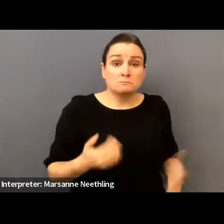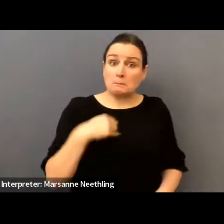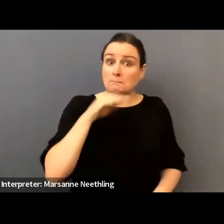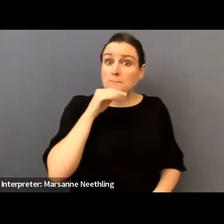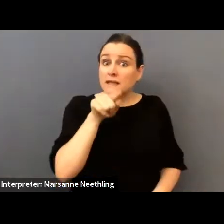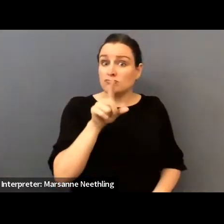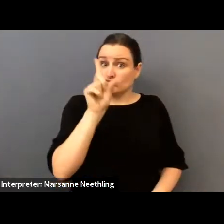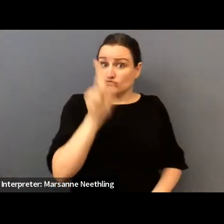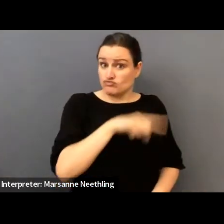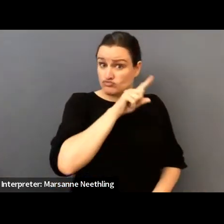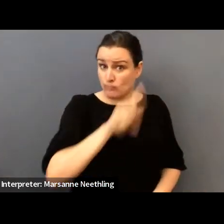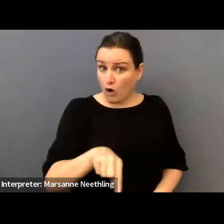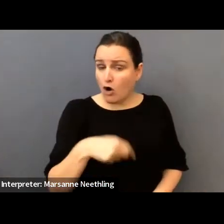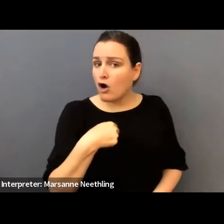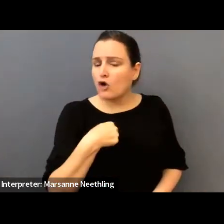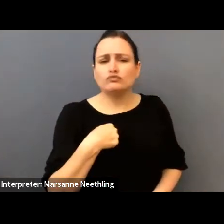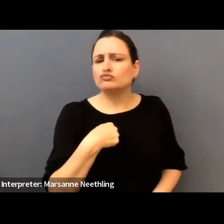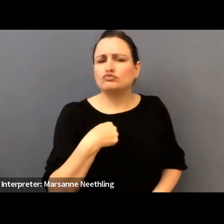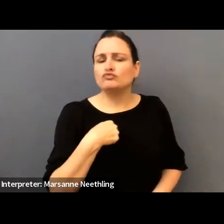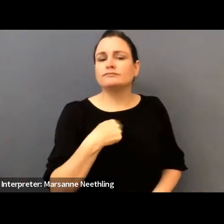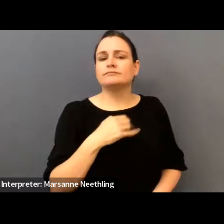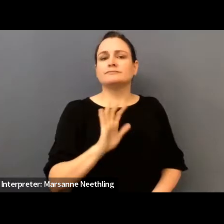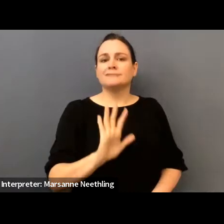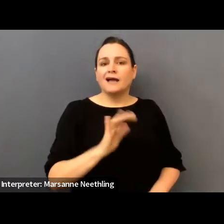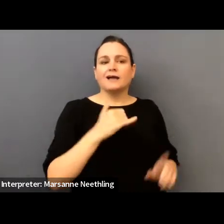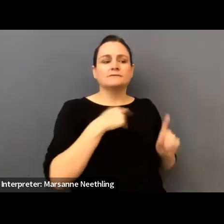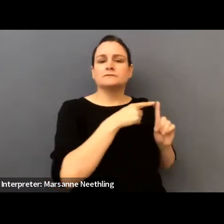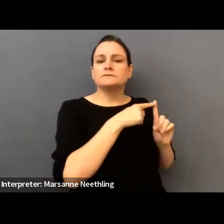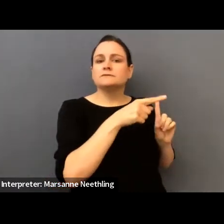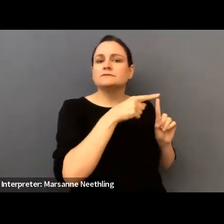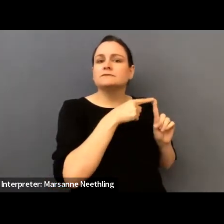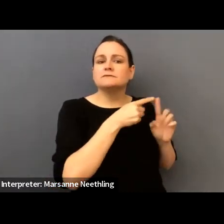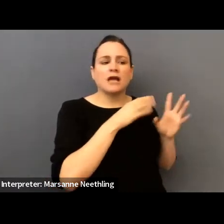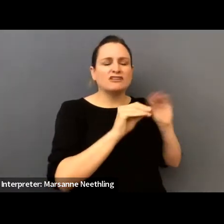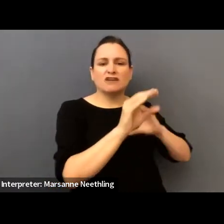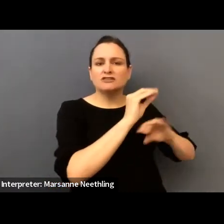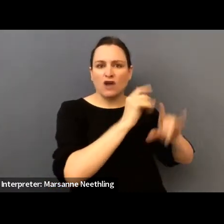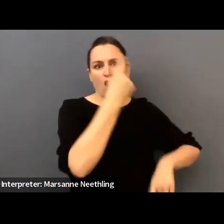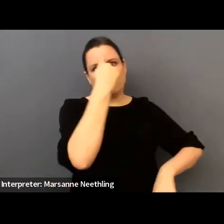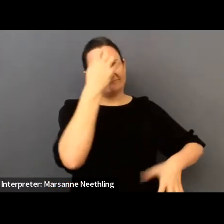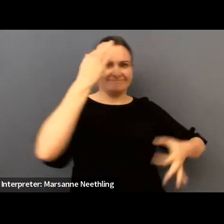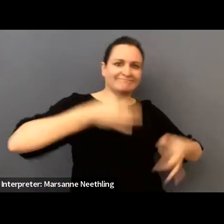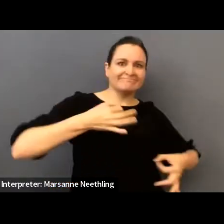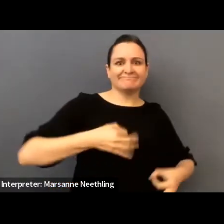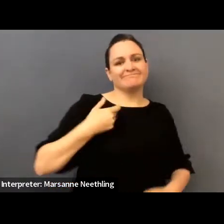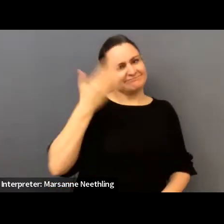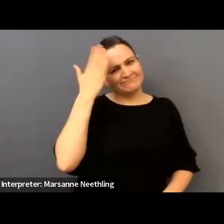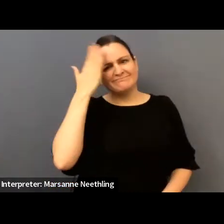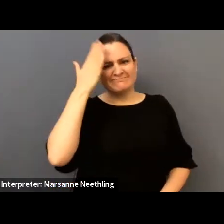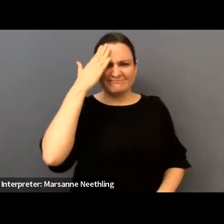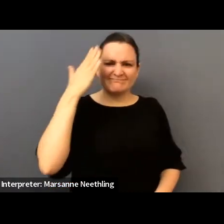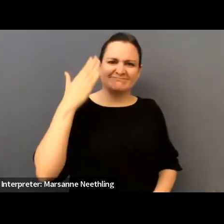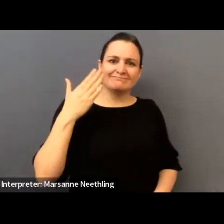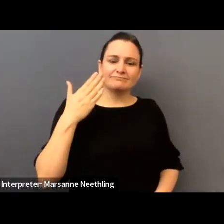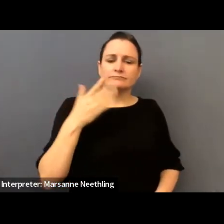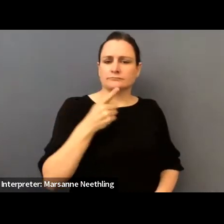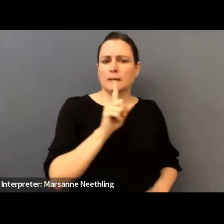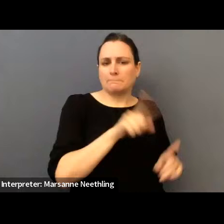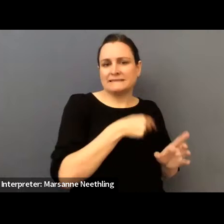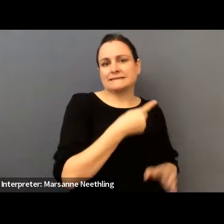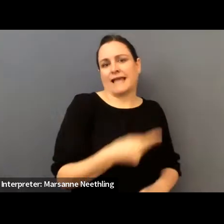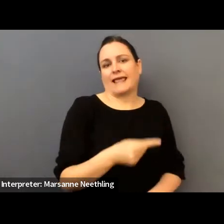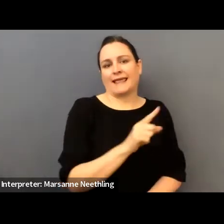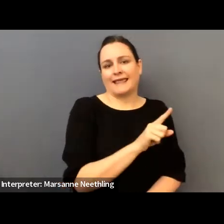but we rely on that information so much and sometimes make big mistakes in thinking that we know what they need, whereas